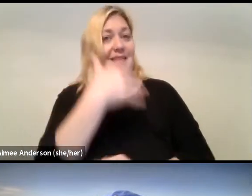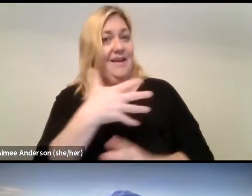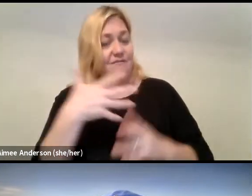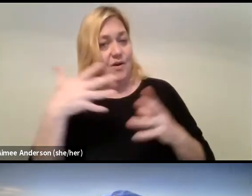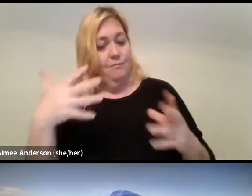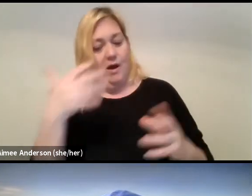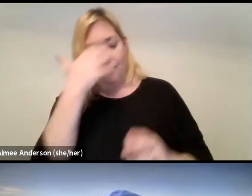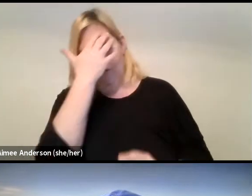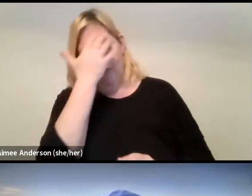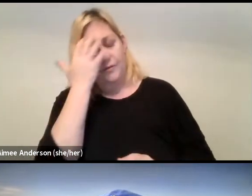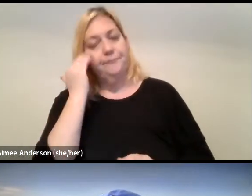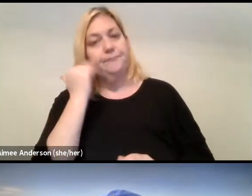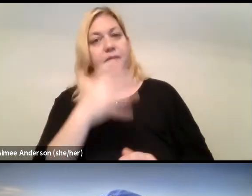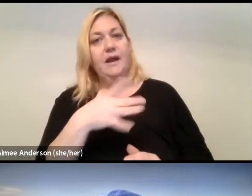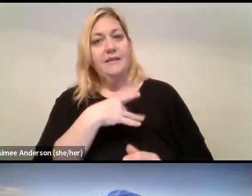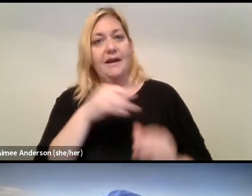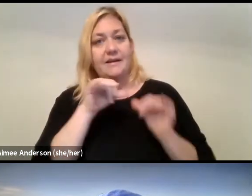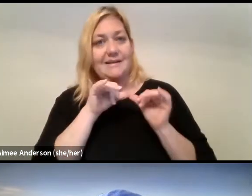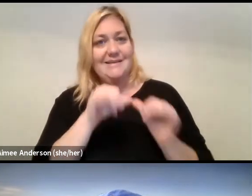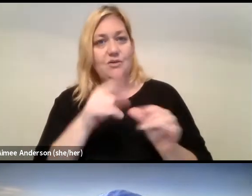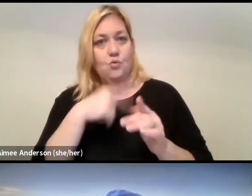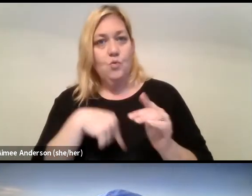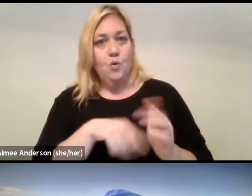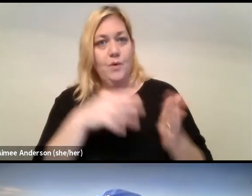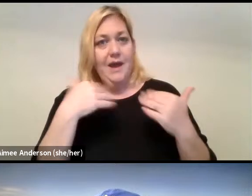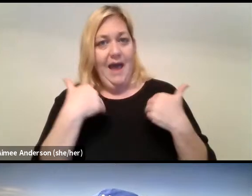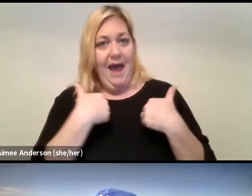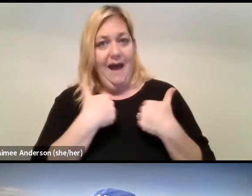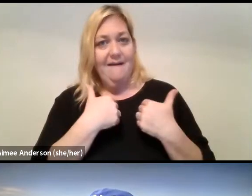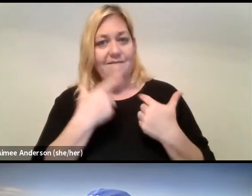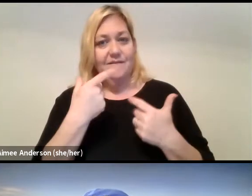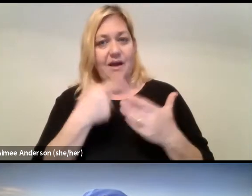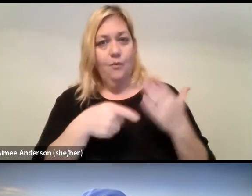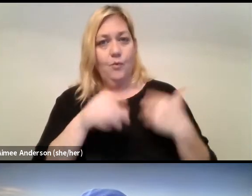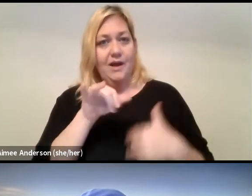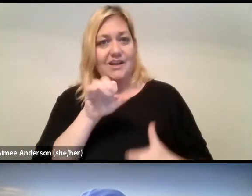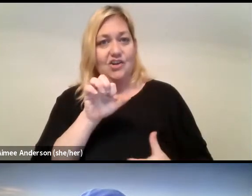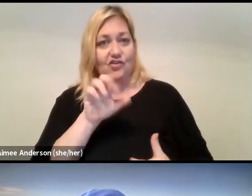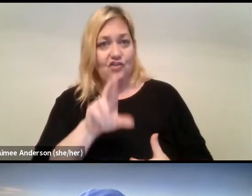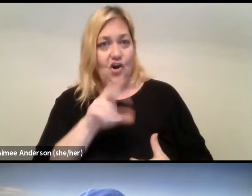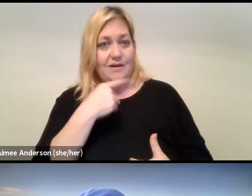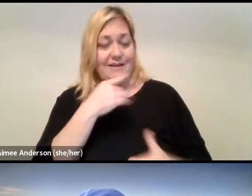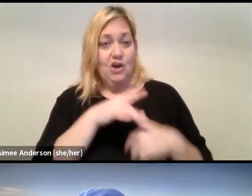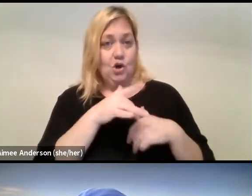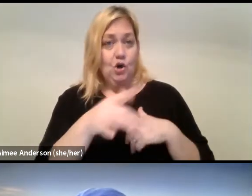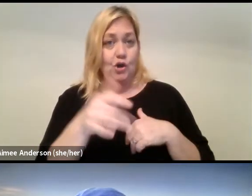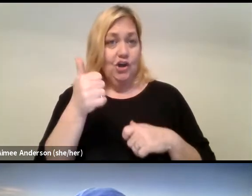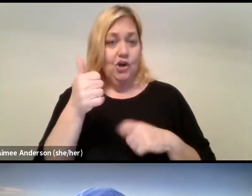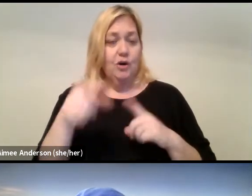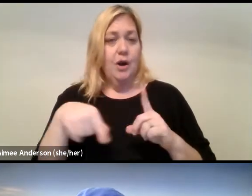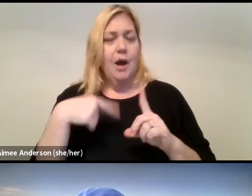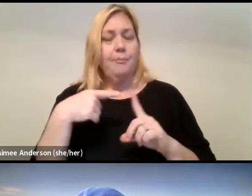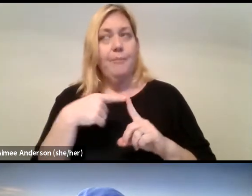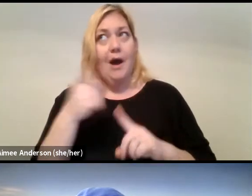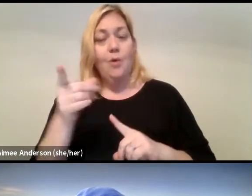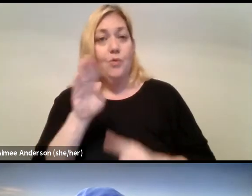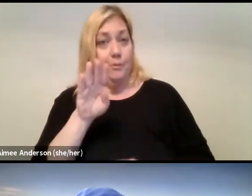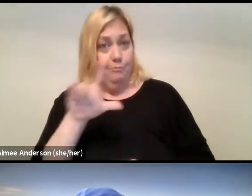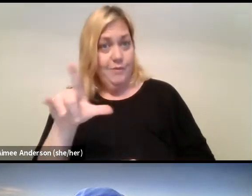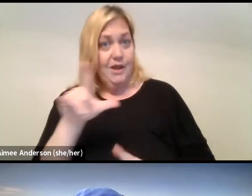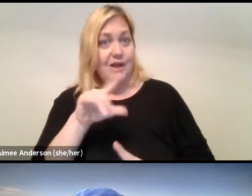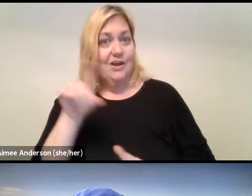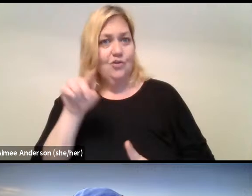rise to continue what Ihab and what Yasar said earlier about the bill in